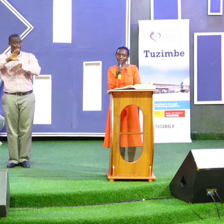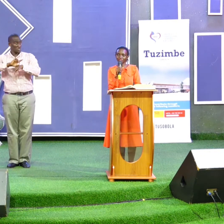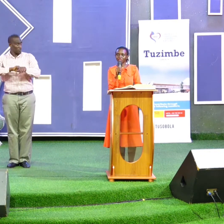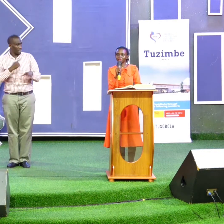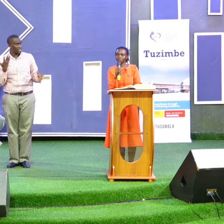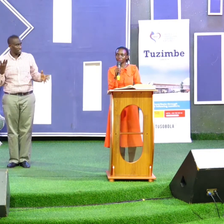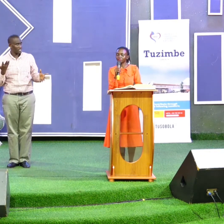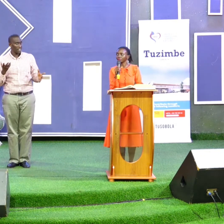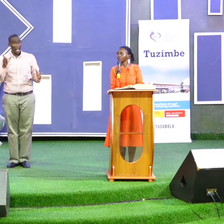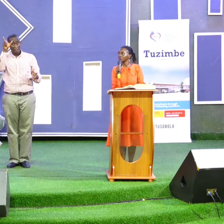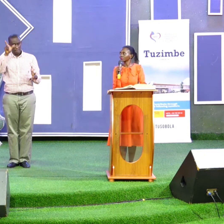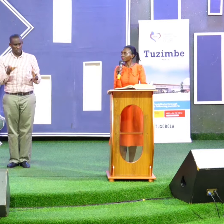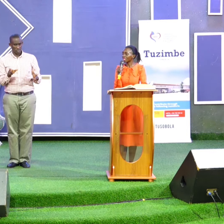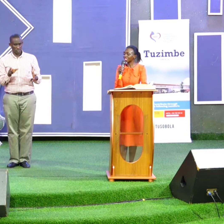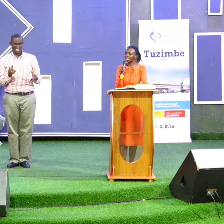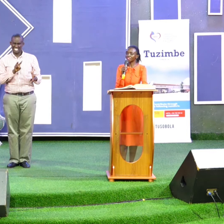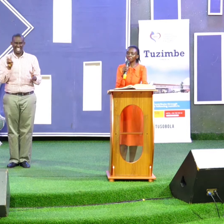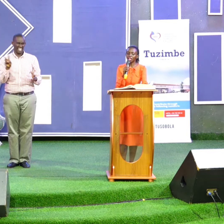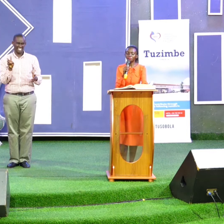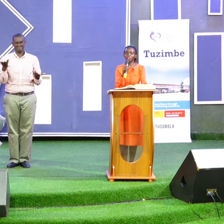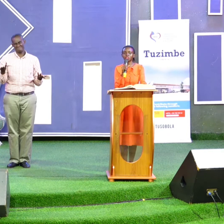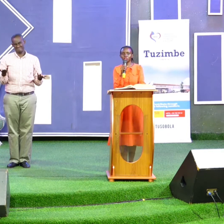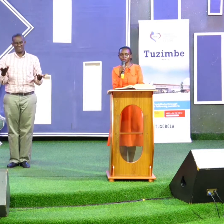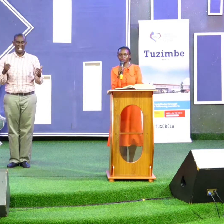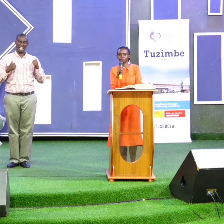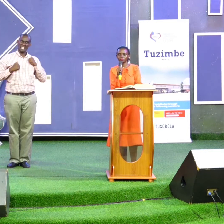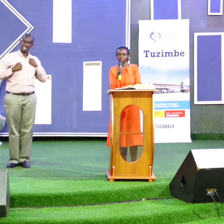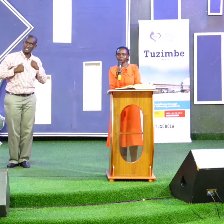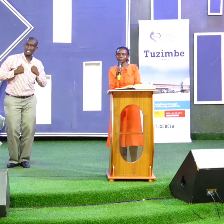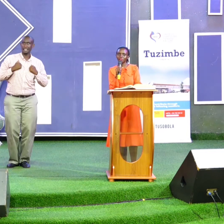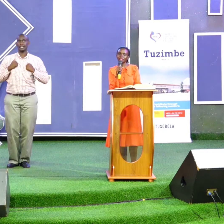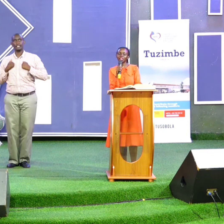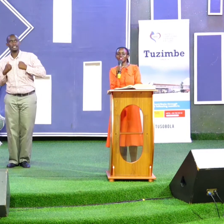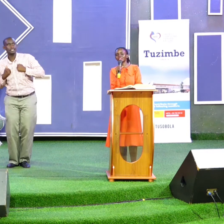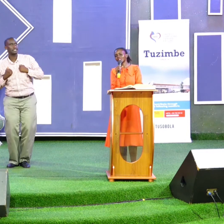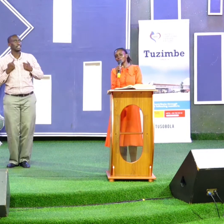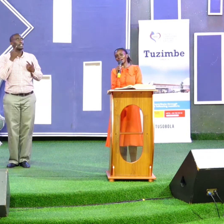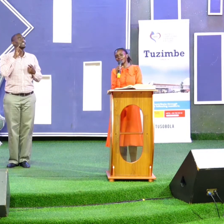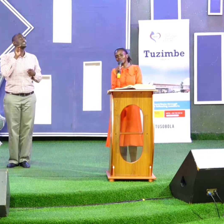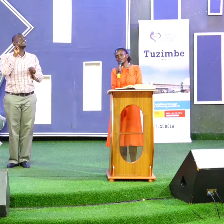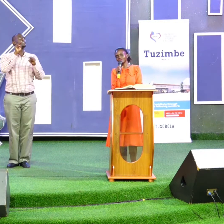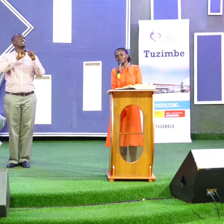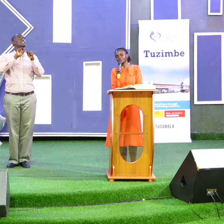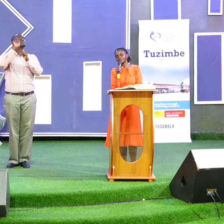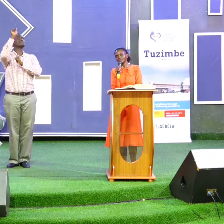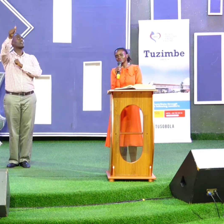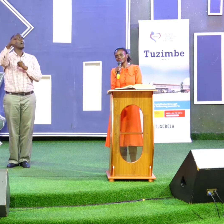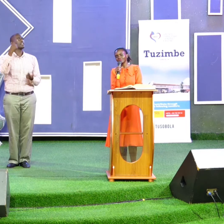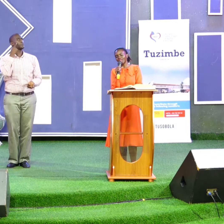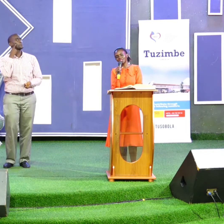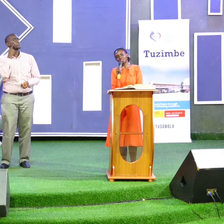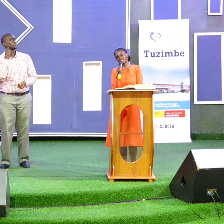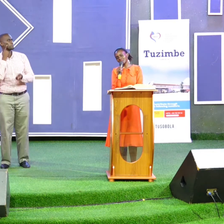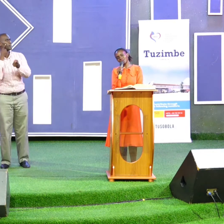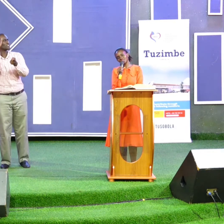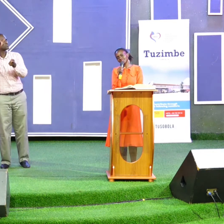to church, it is like they've come for a show. He sits at the back.